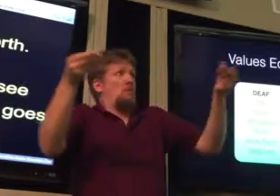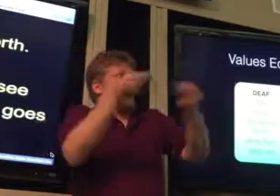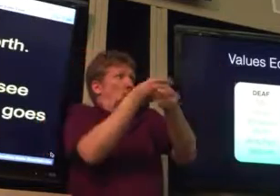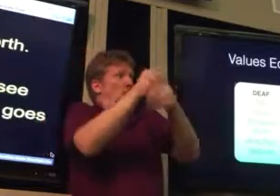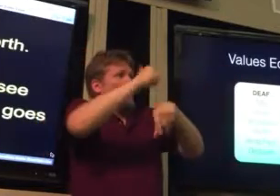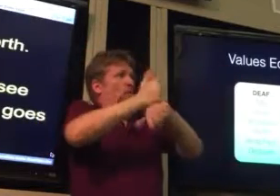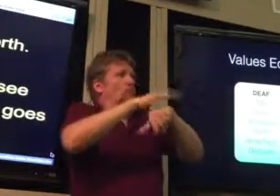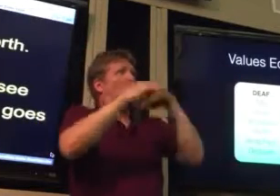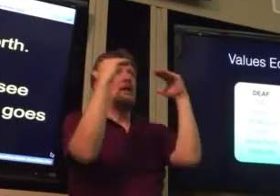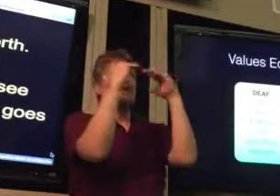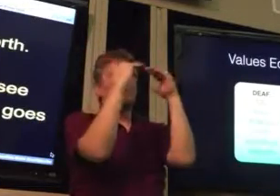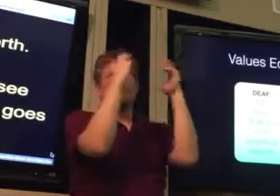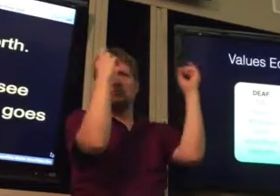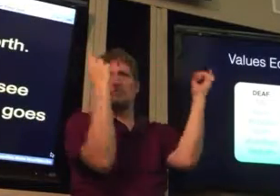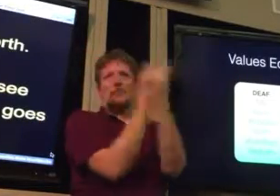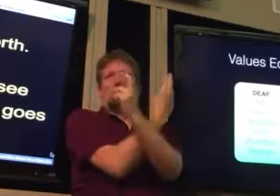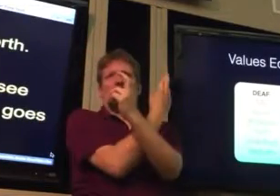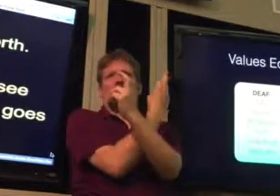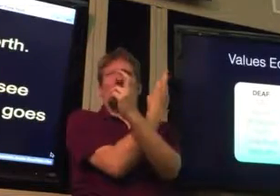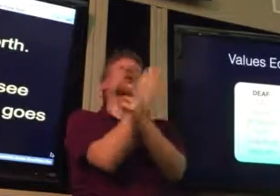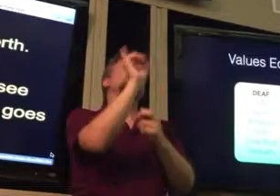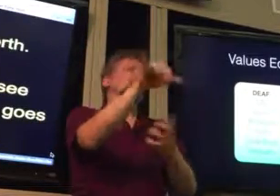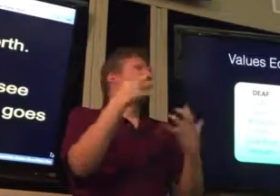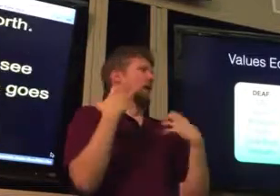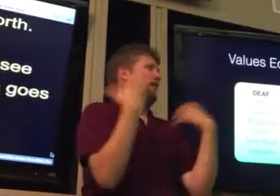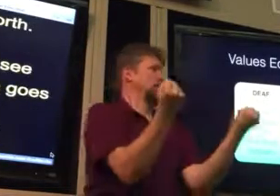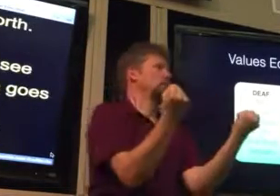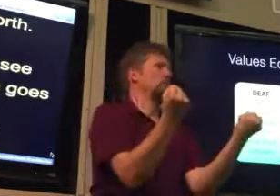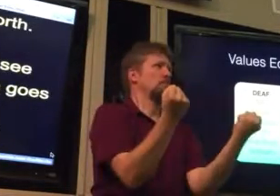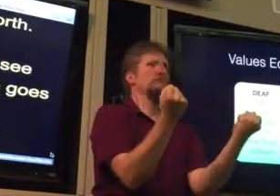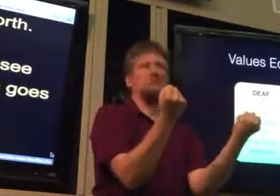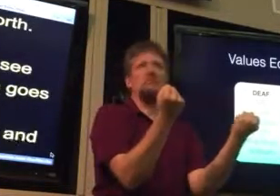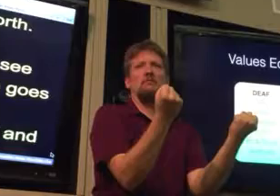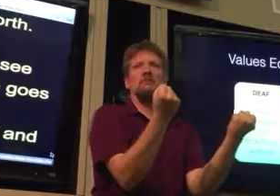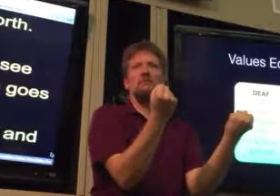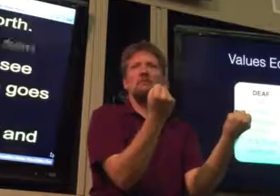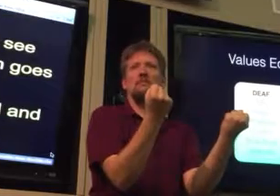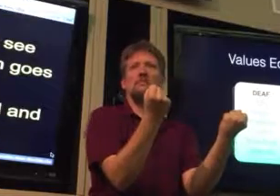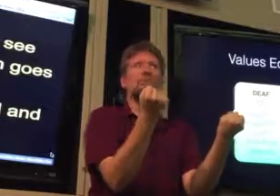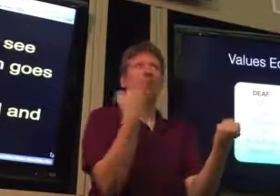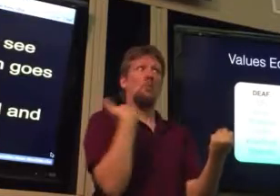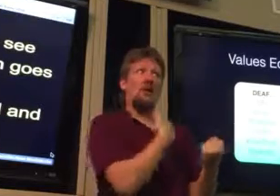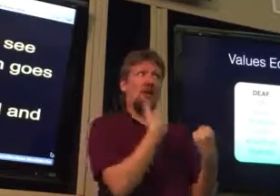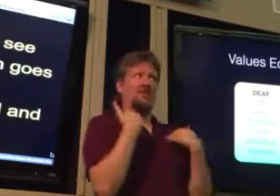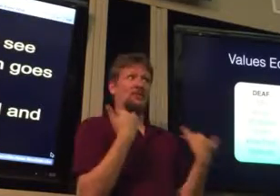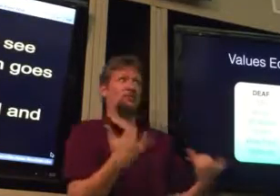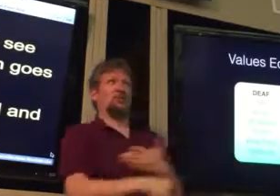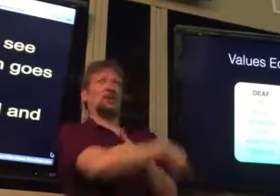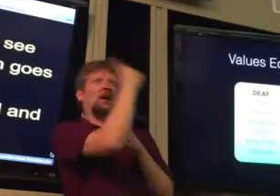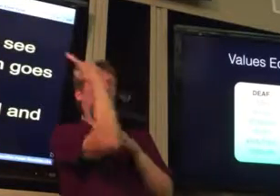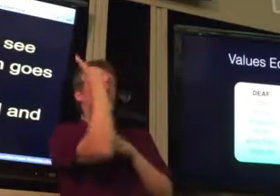the cultural values based on cultural respect, equal respect, and that's